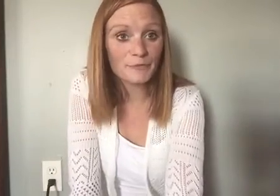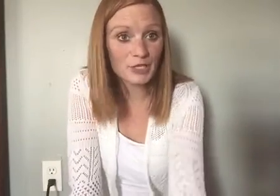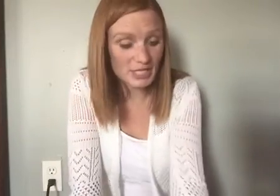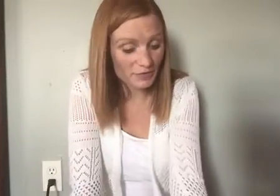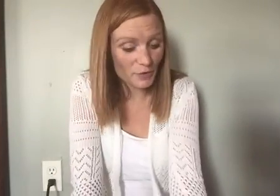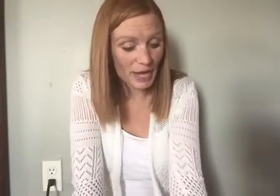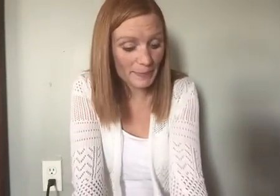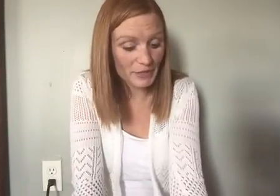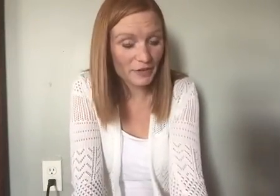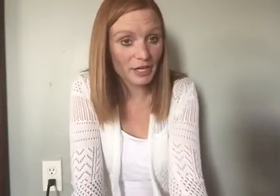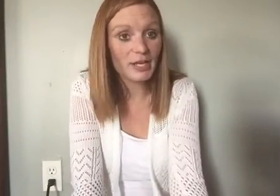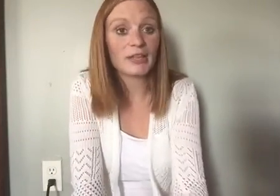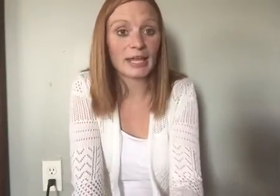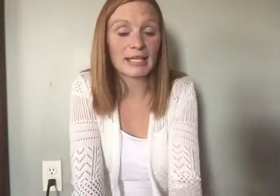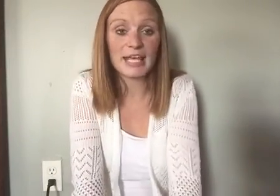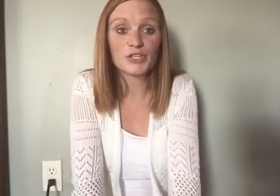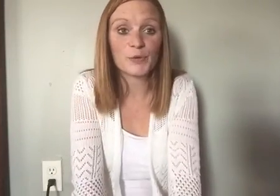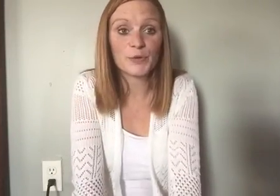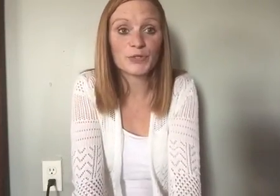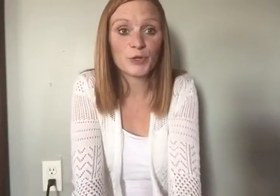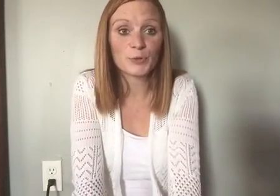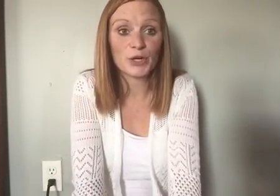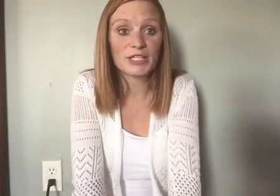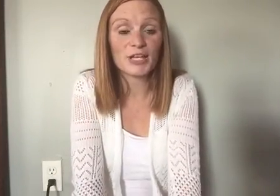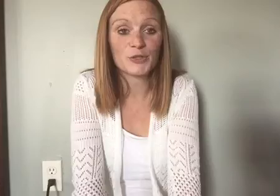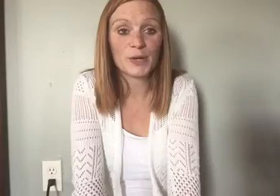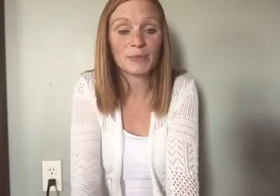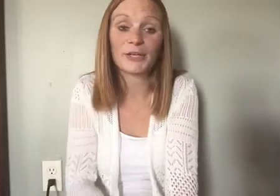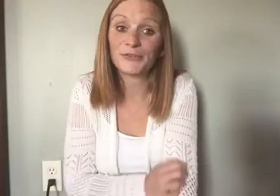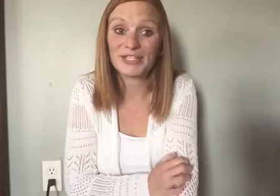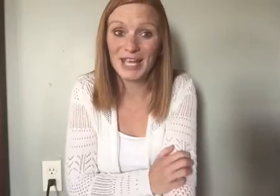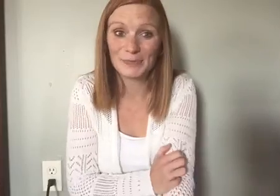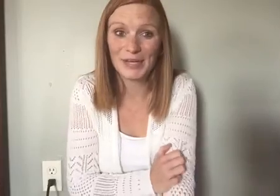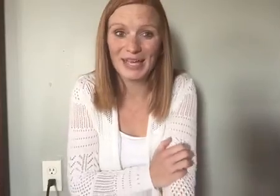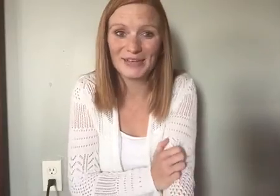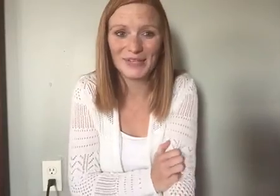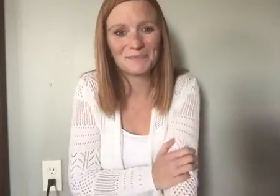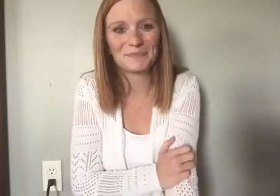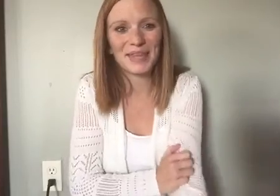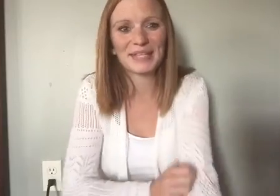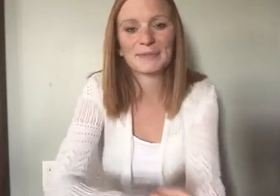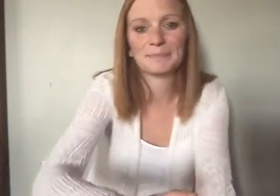first set of vocabulary. Like I said, you'll use those words as you complete your first textbook activity. Thanks.